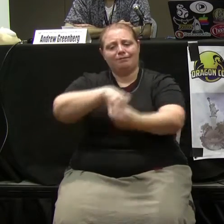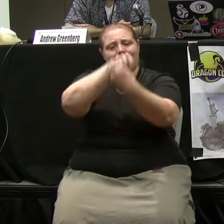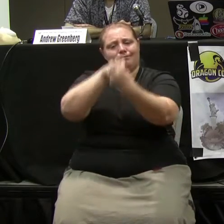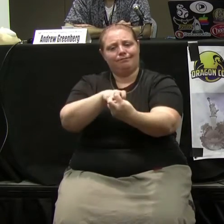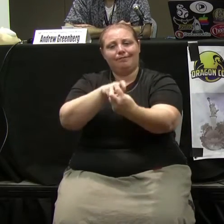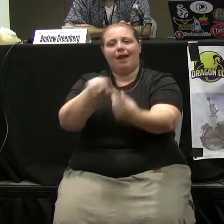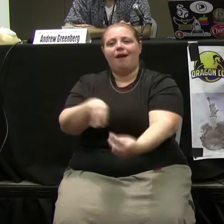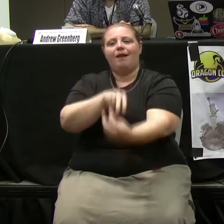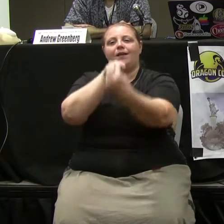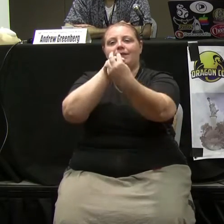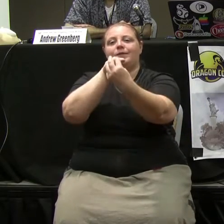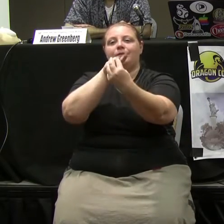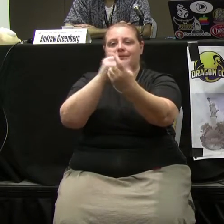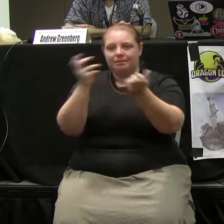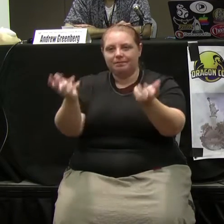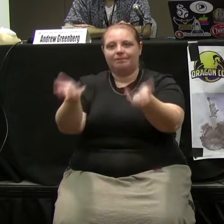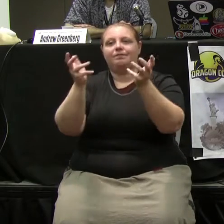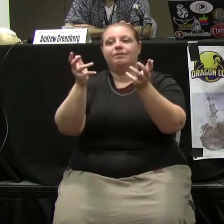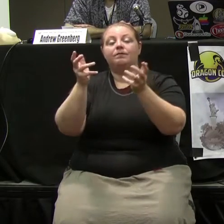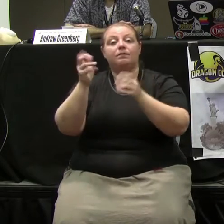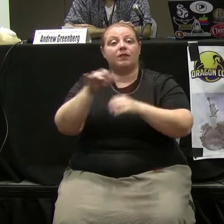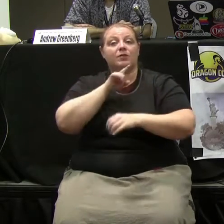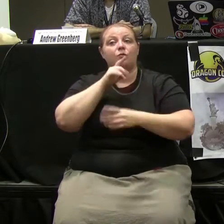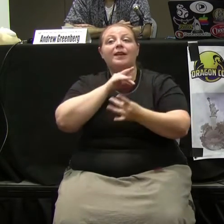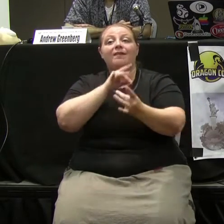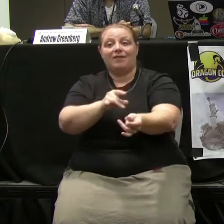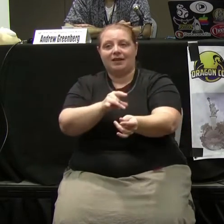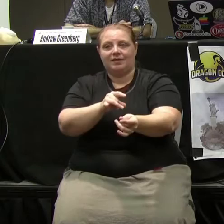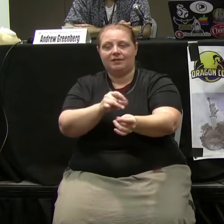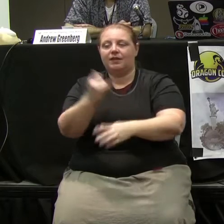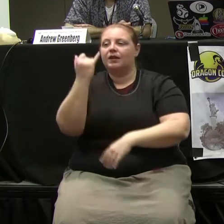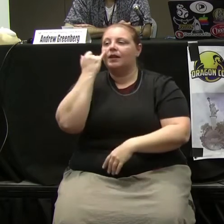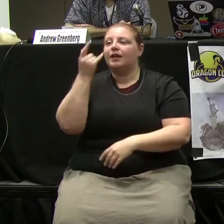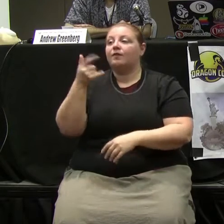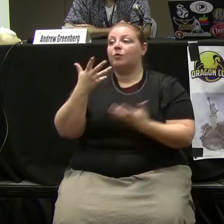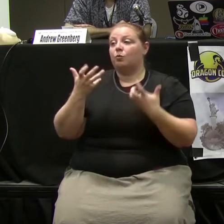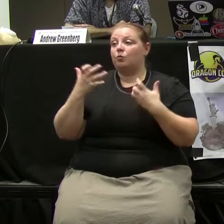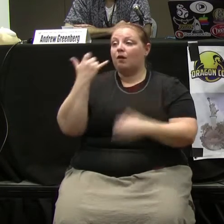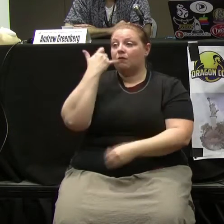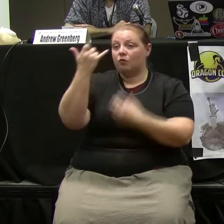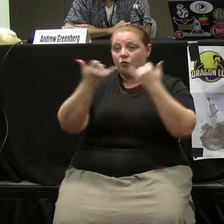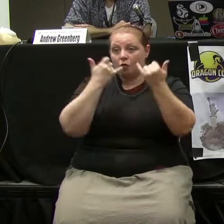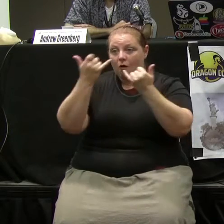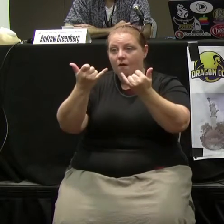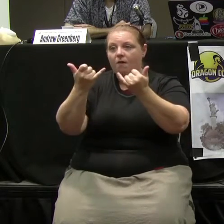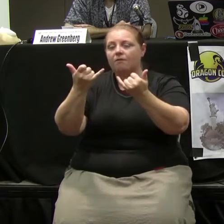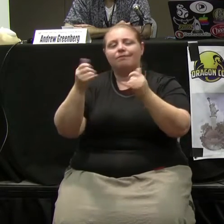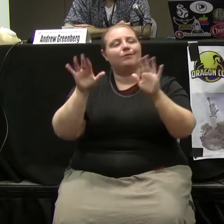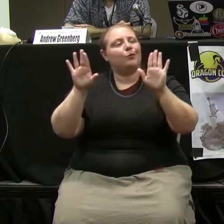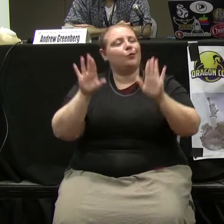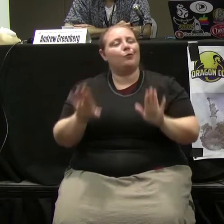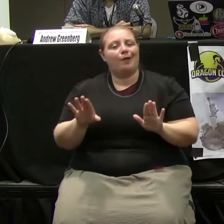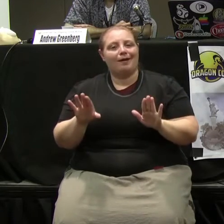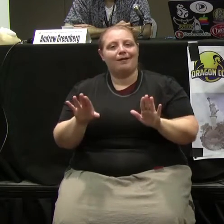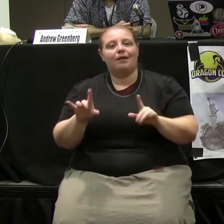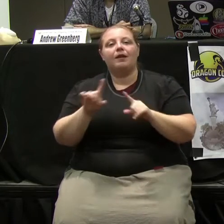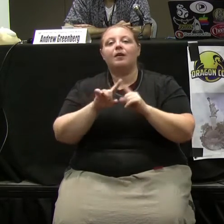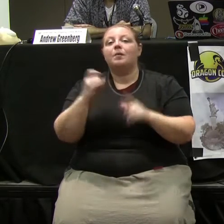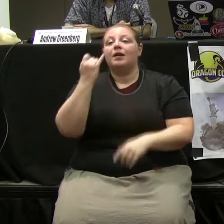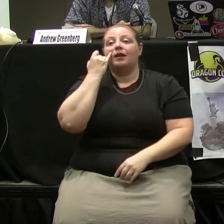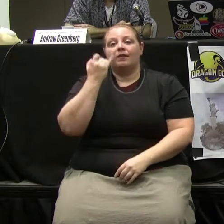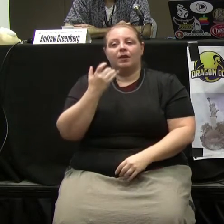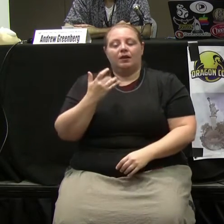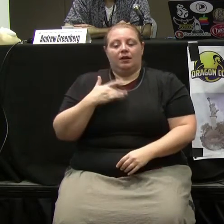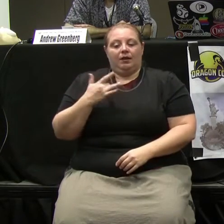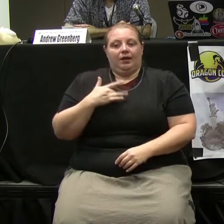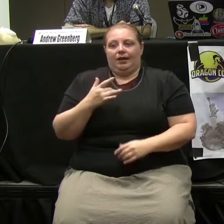somebody in the face, do that, because that's really effective. If you feel strong having a phone call, that's great. But if you don't feel